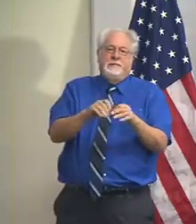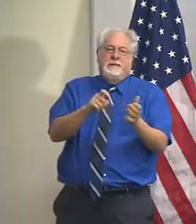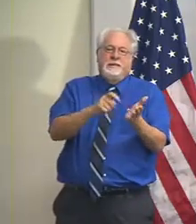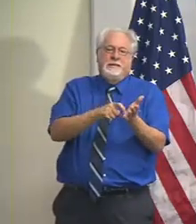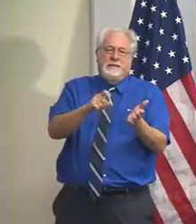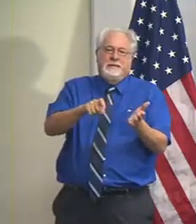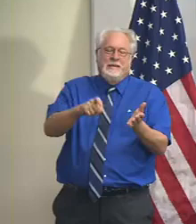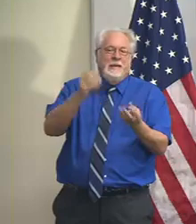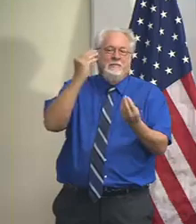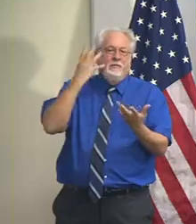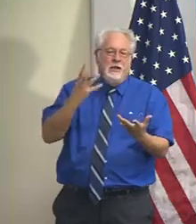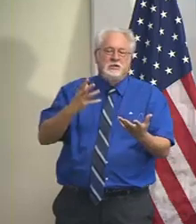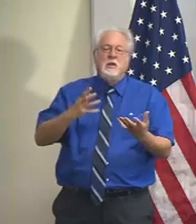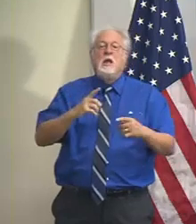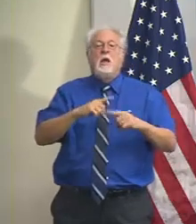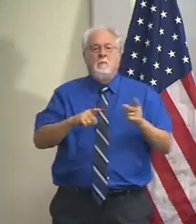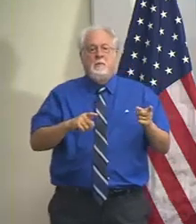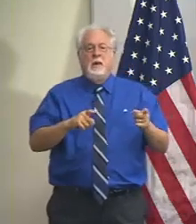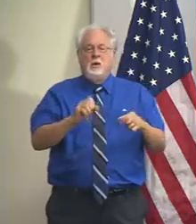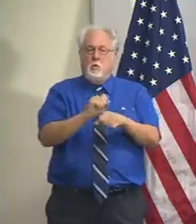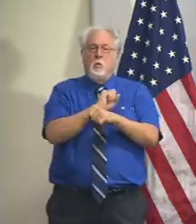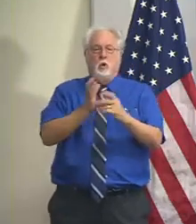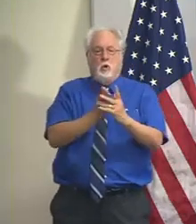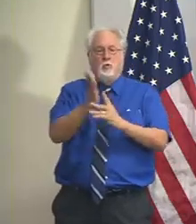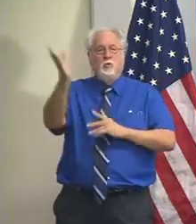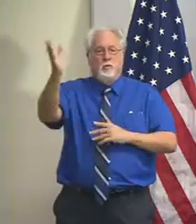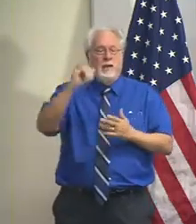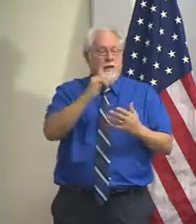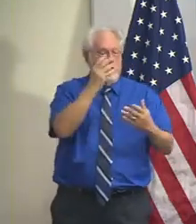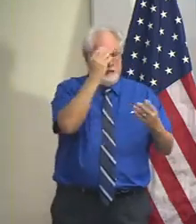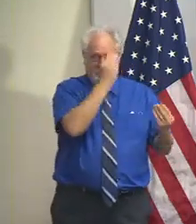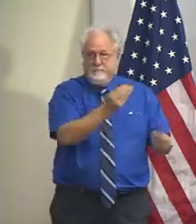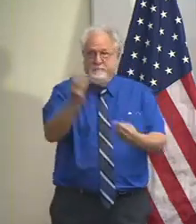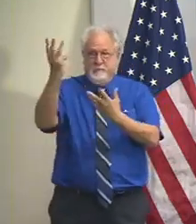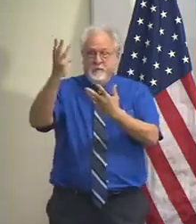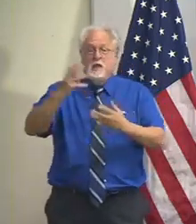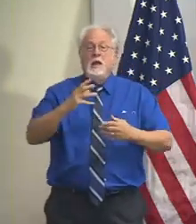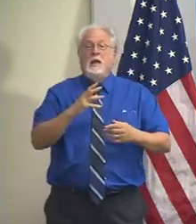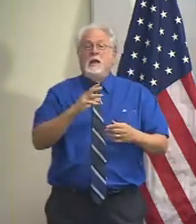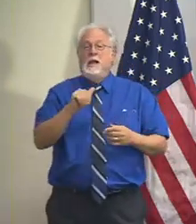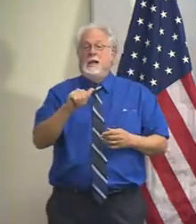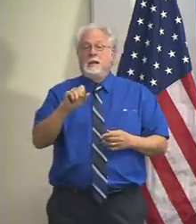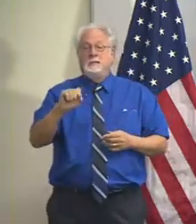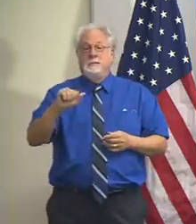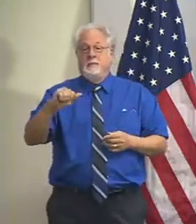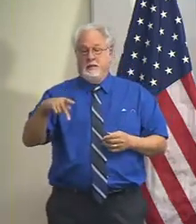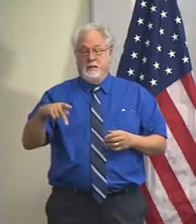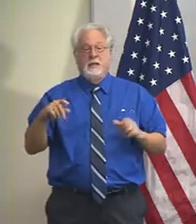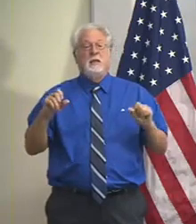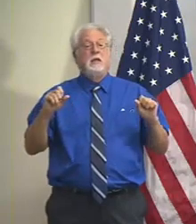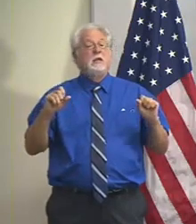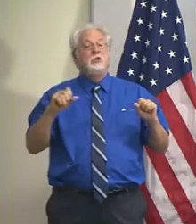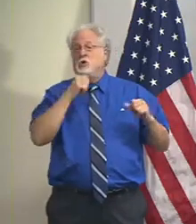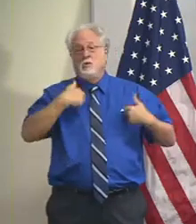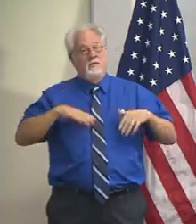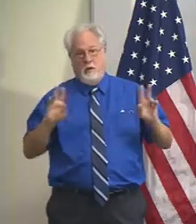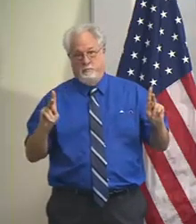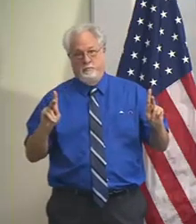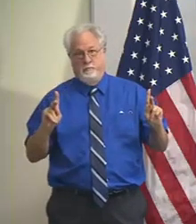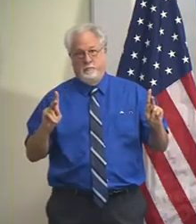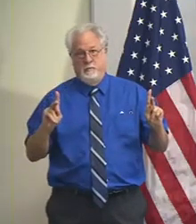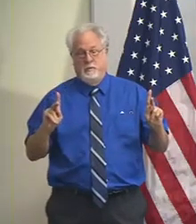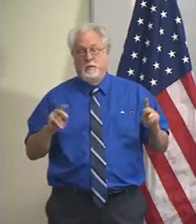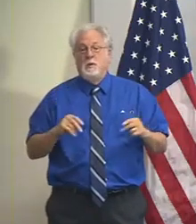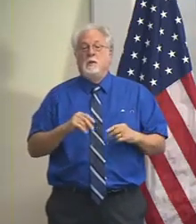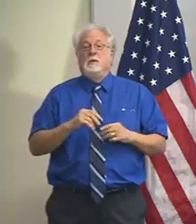information, but work through that, get that information in as soon as you can, so don't give up.